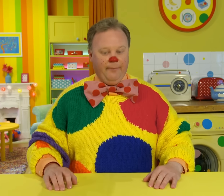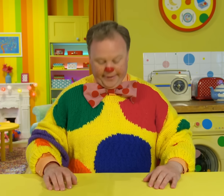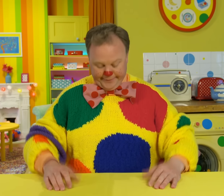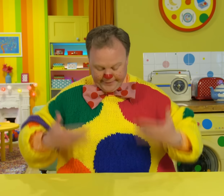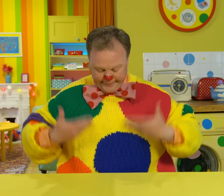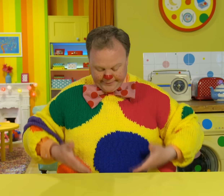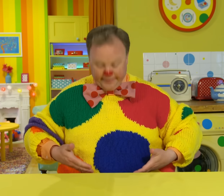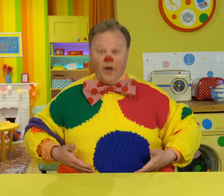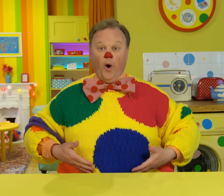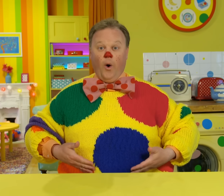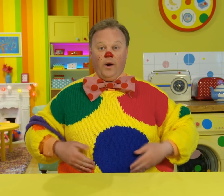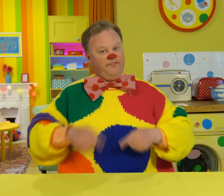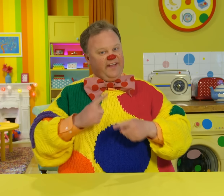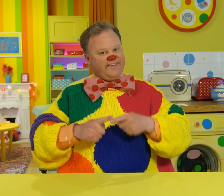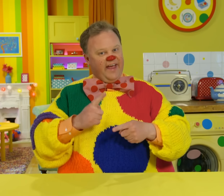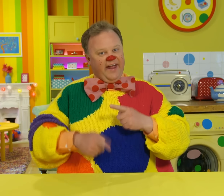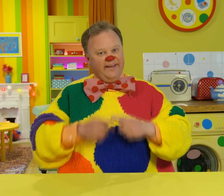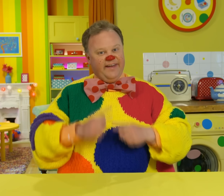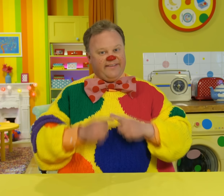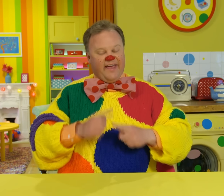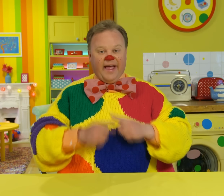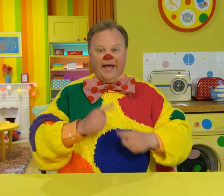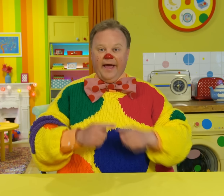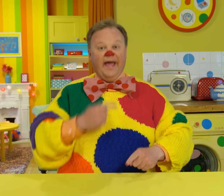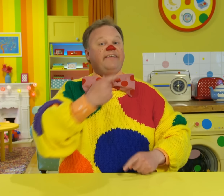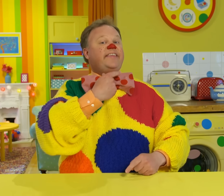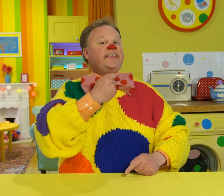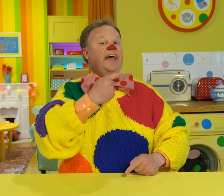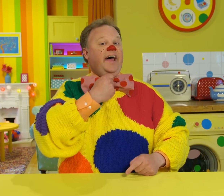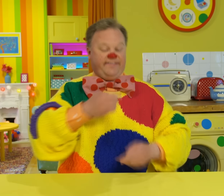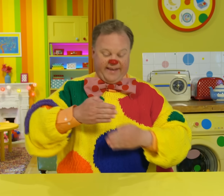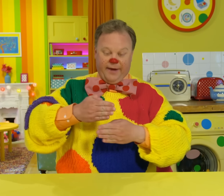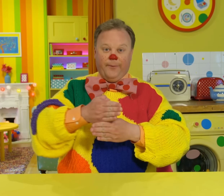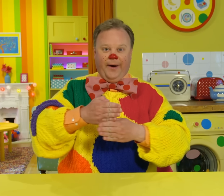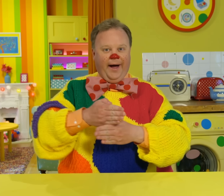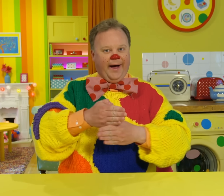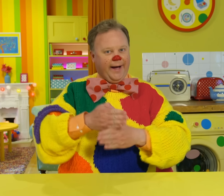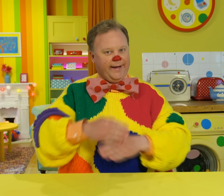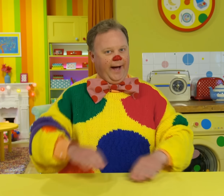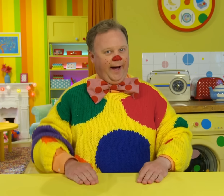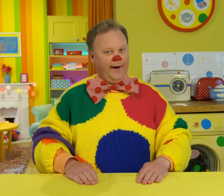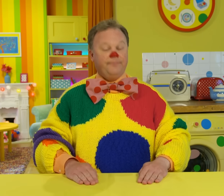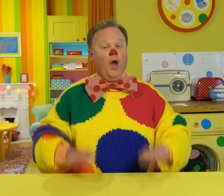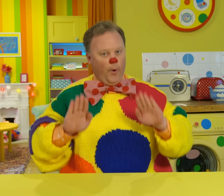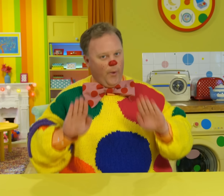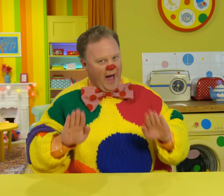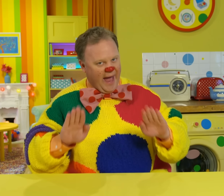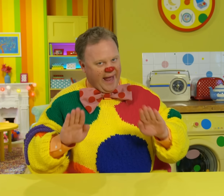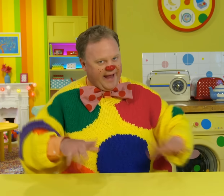what, all of this knitting is thirsty work. Oh, wait.